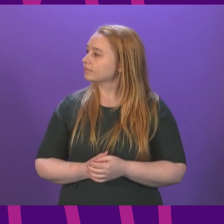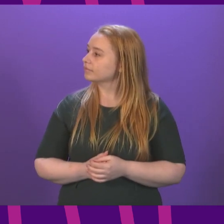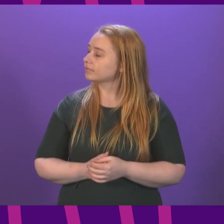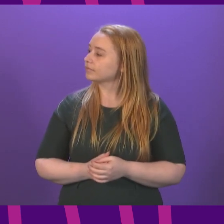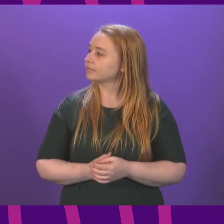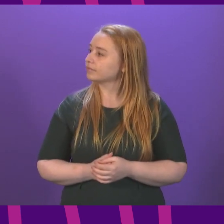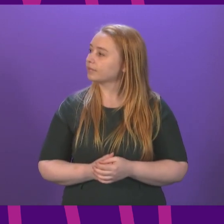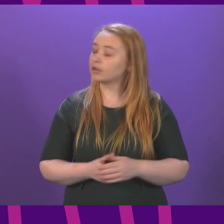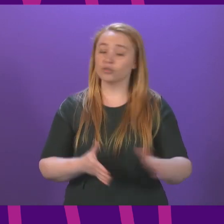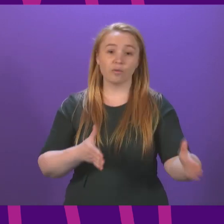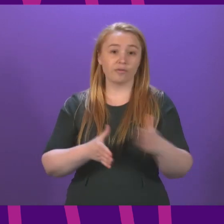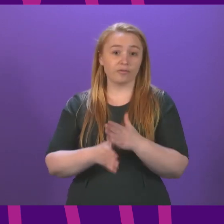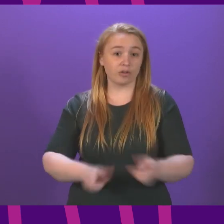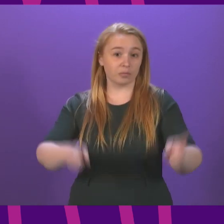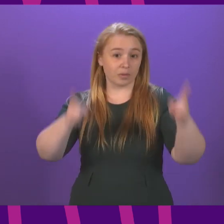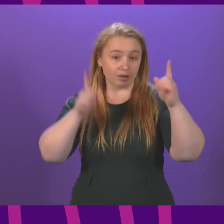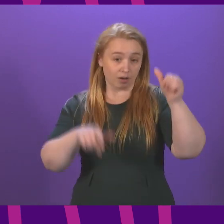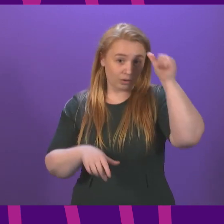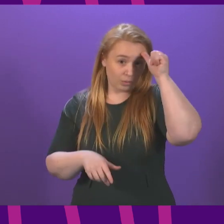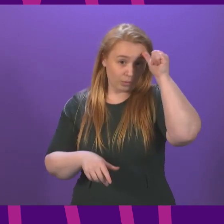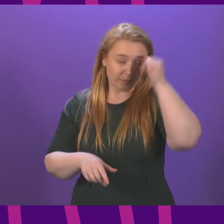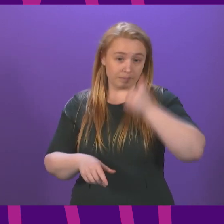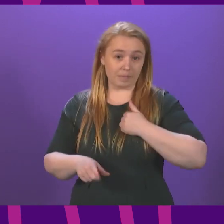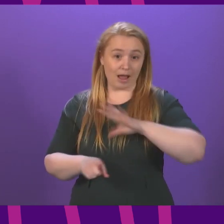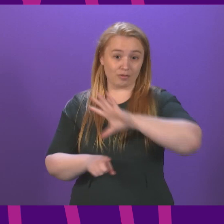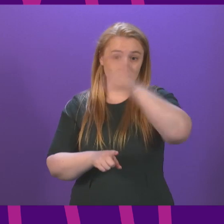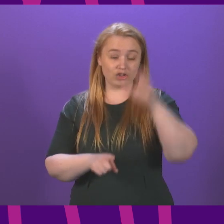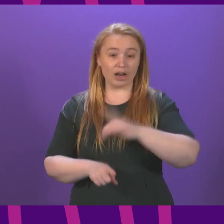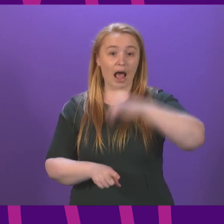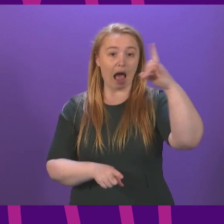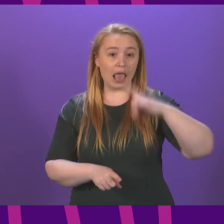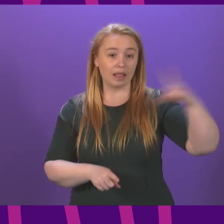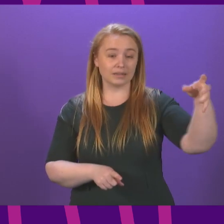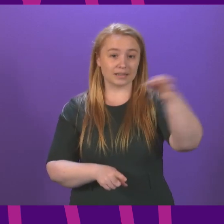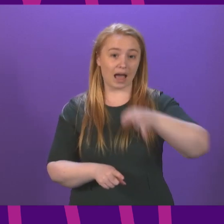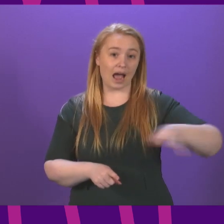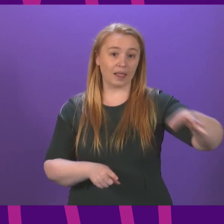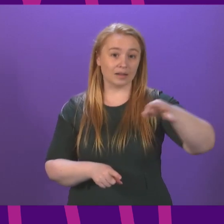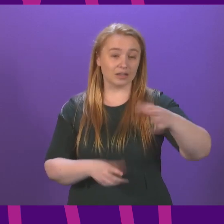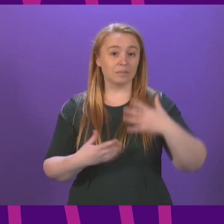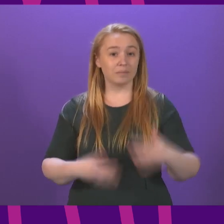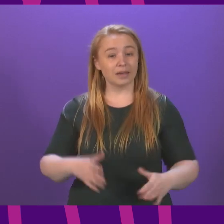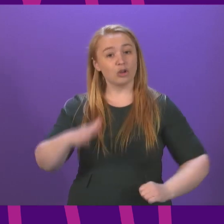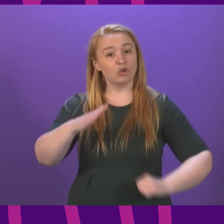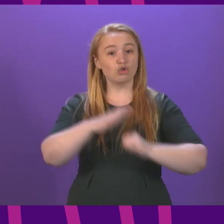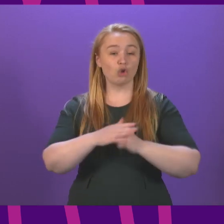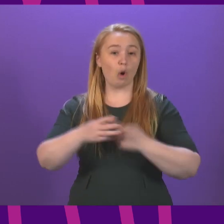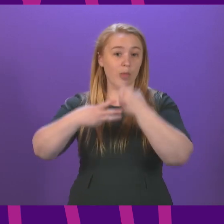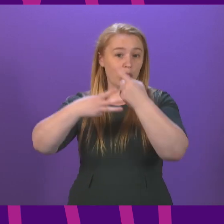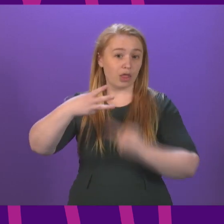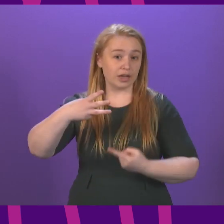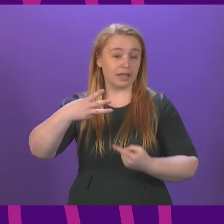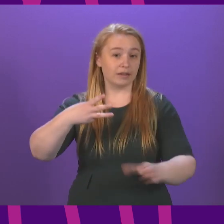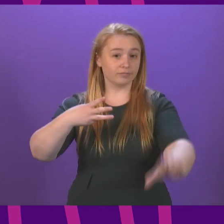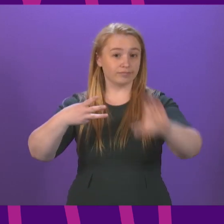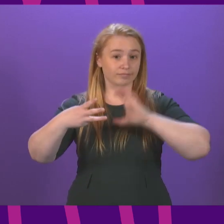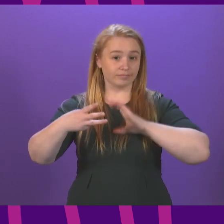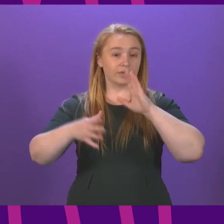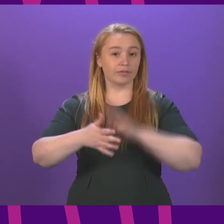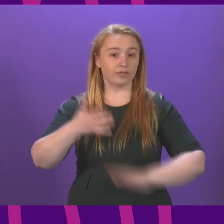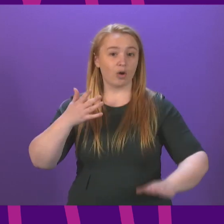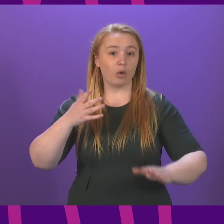The First Minister will, of course, be well aware that my region, Highlands and Islands, has been one of the UK's top three beneficiaries of structural funds from